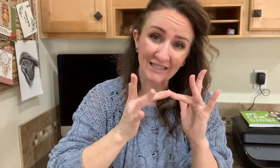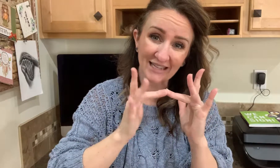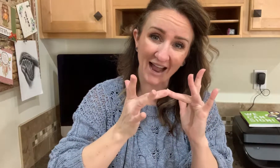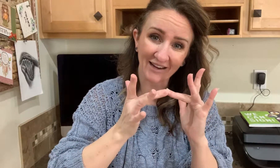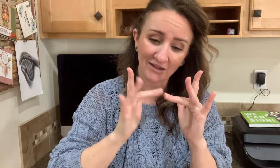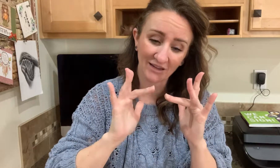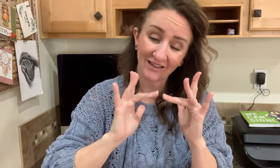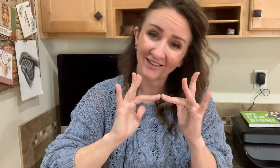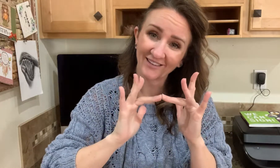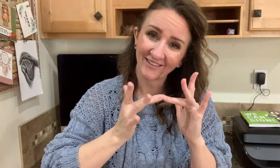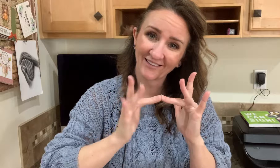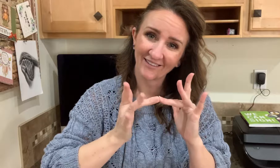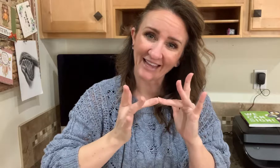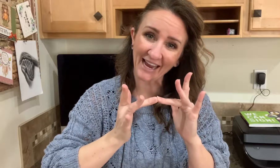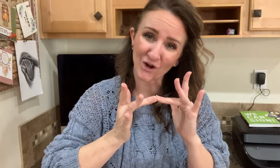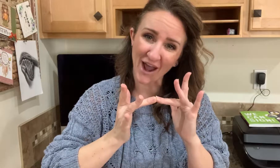side. Internet.